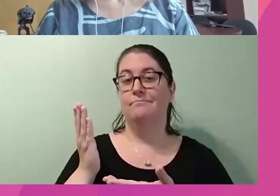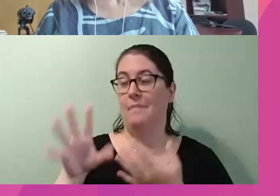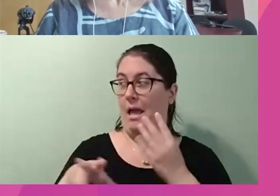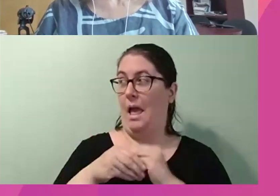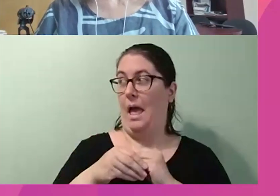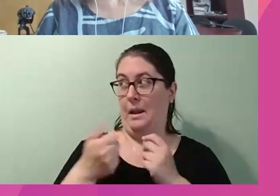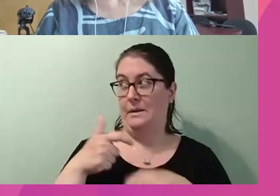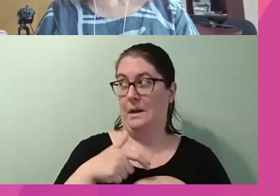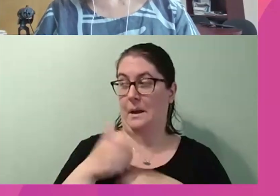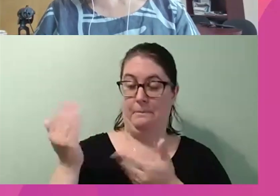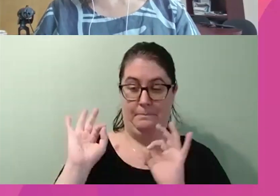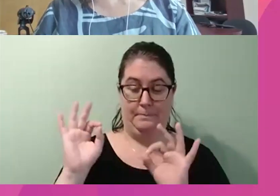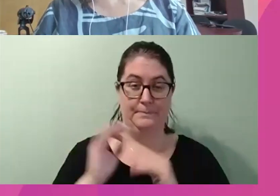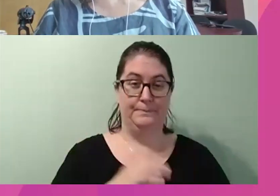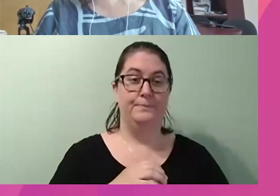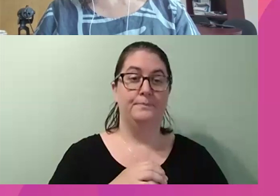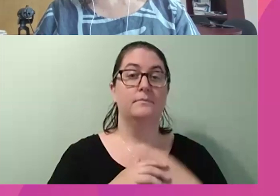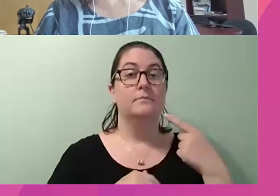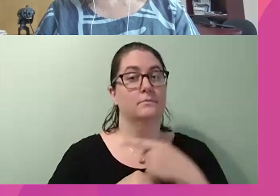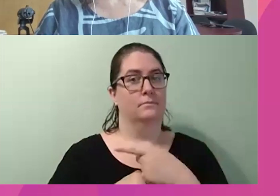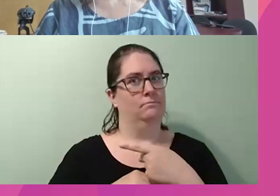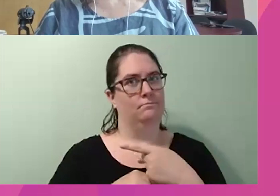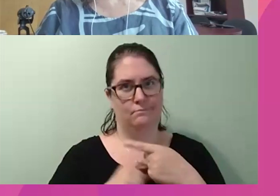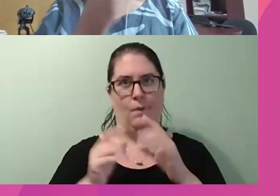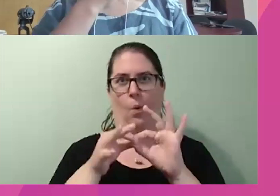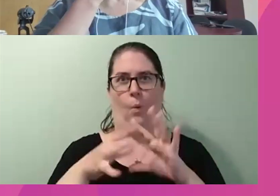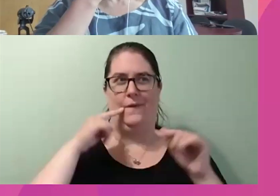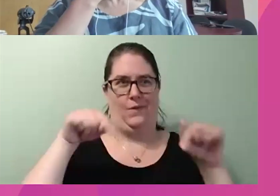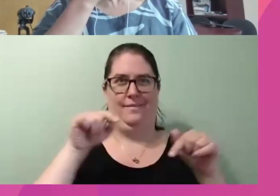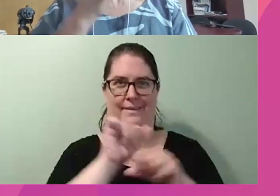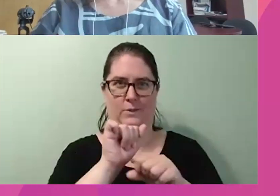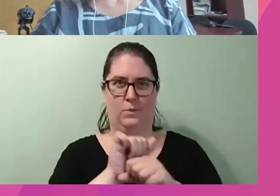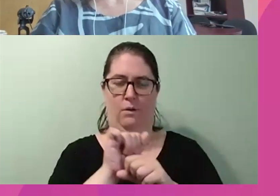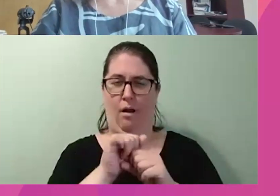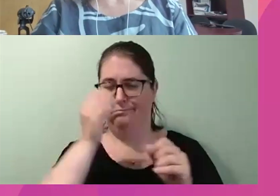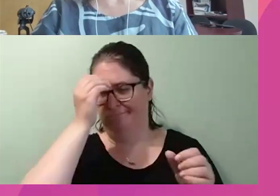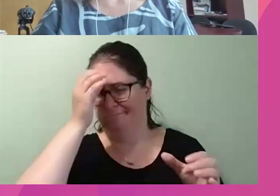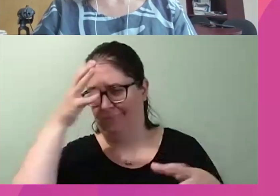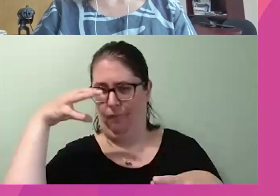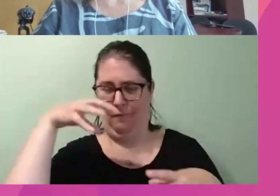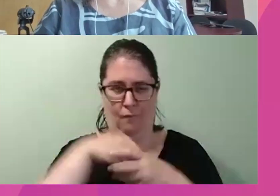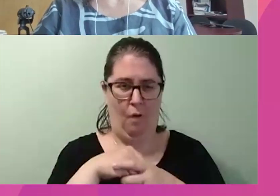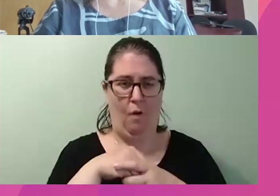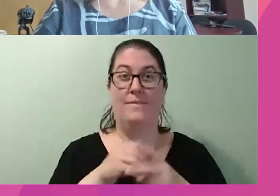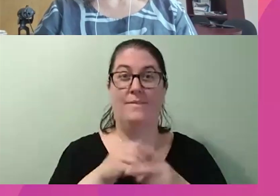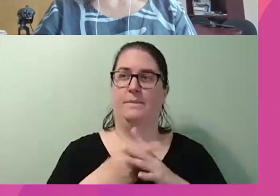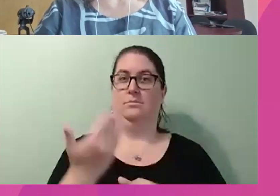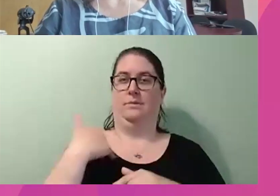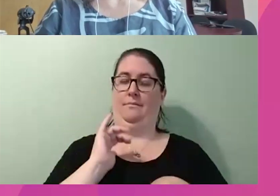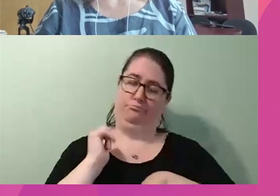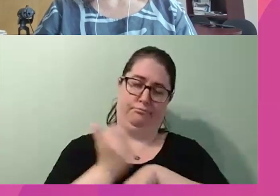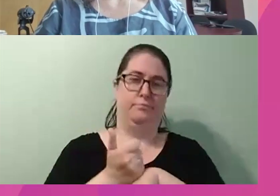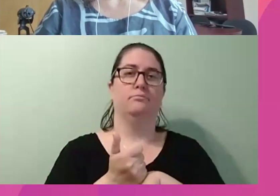of this discussion as well. Kathleen has been the coordinator of this work and has been very involved, especially in the implementation of the work